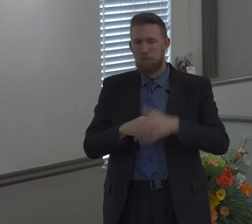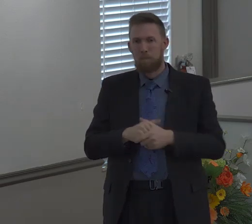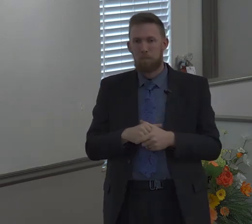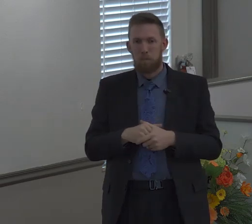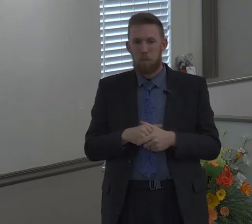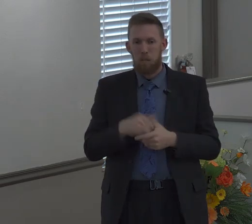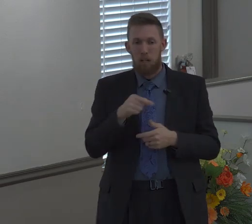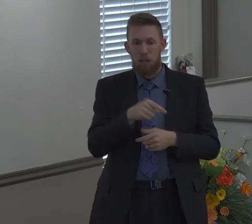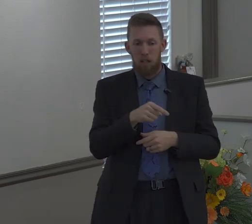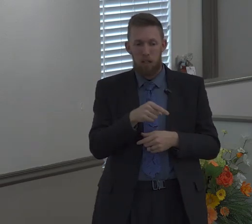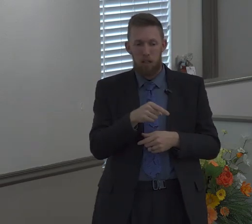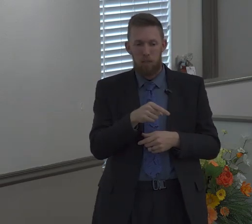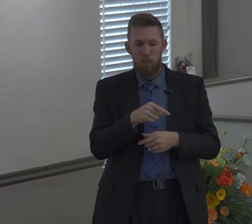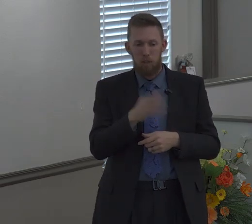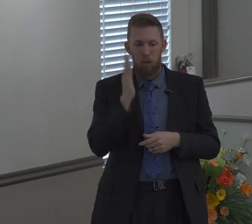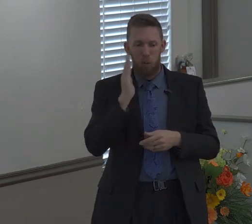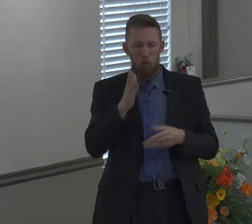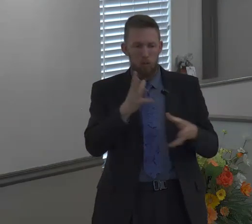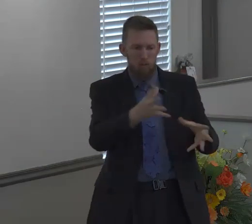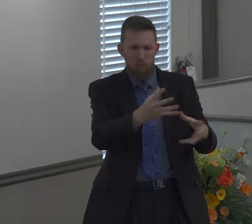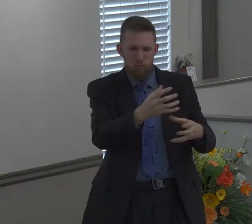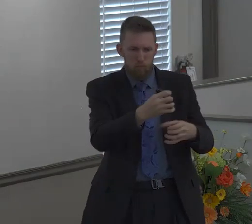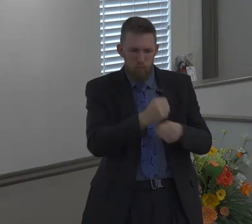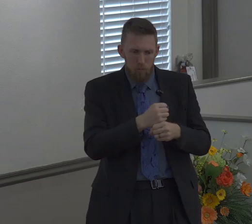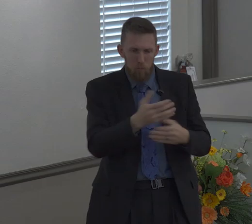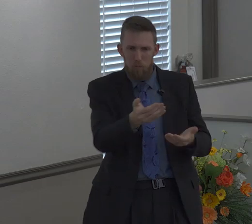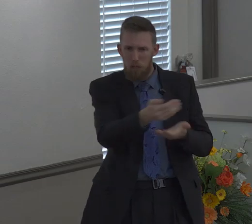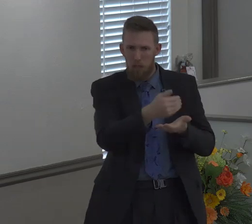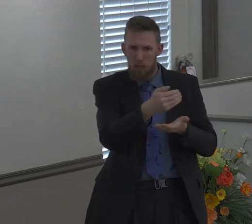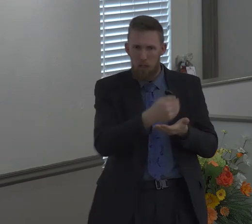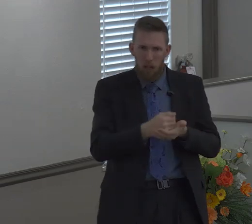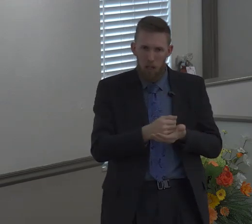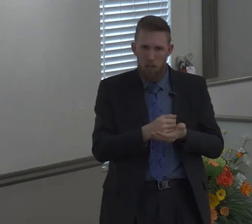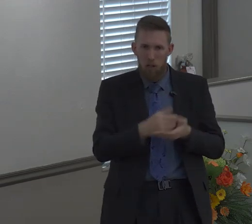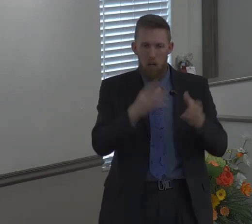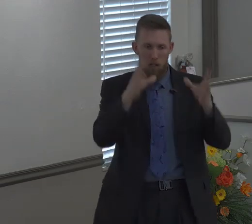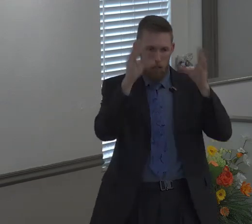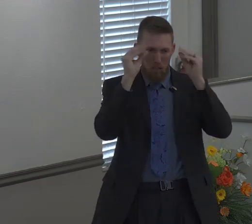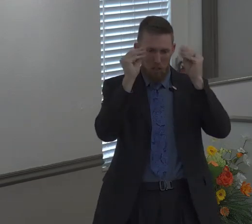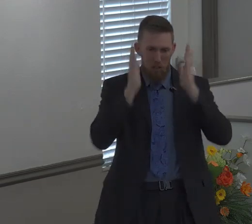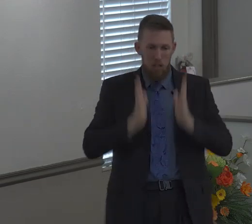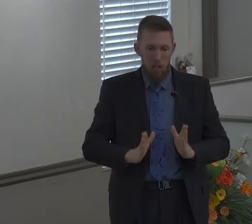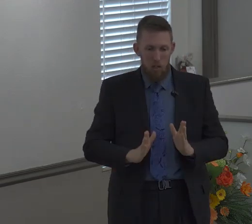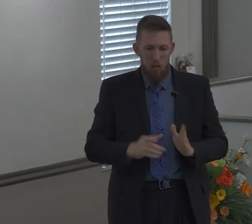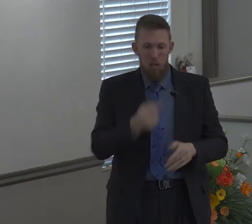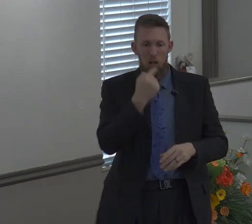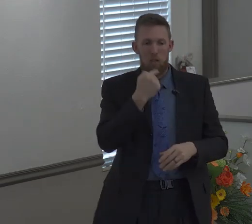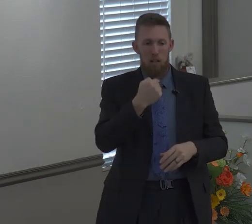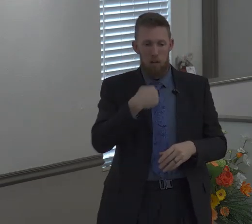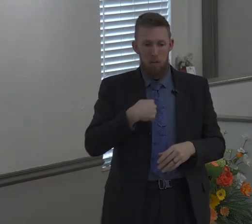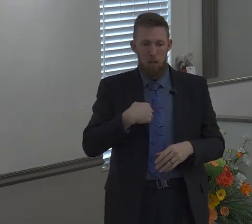they heap to themselves teachers having itching ears. I said a moment ago,